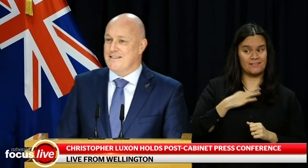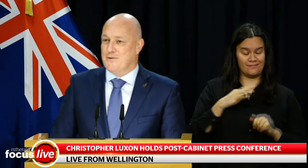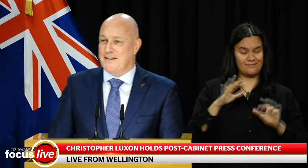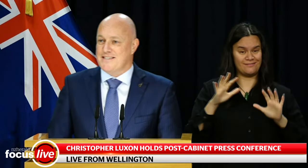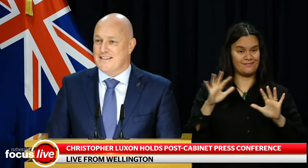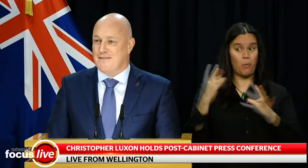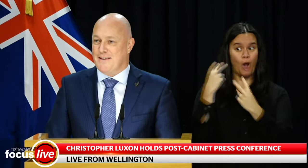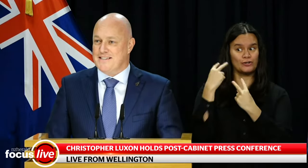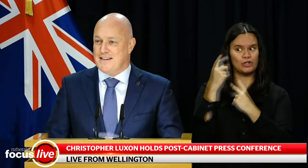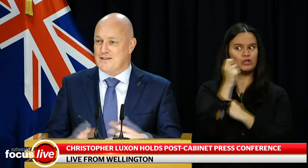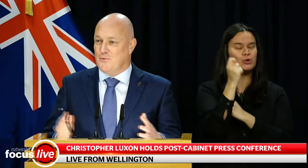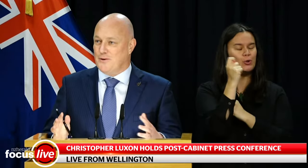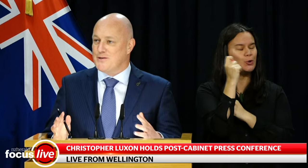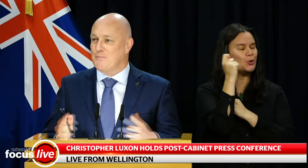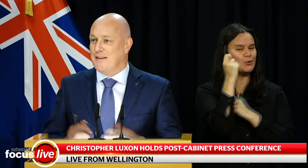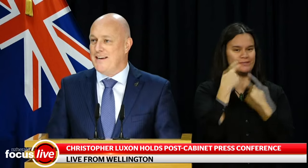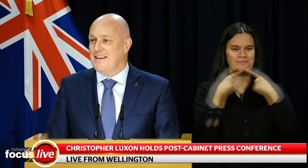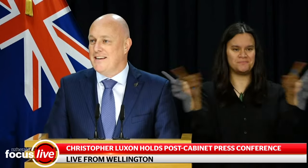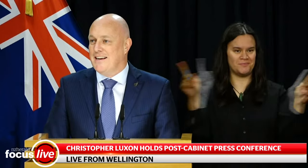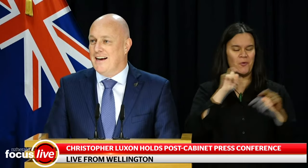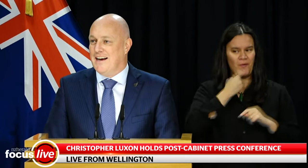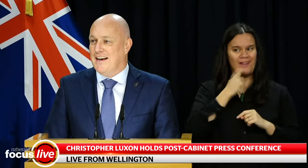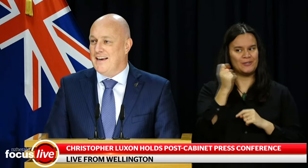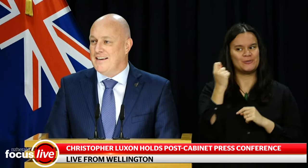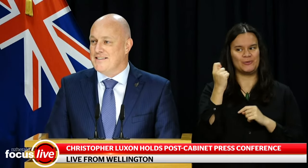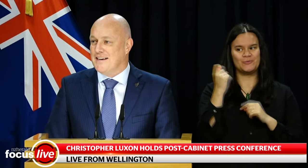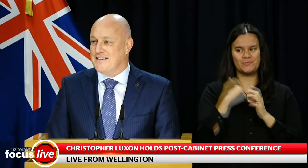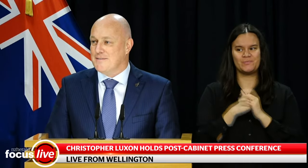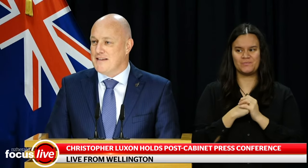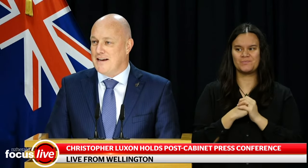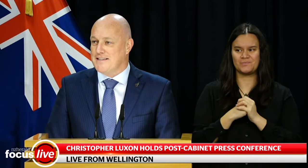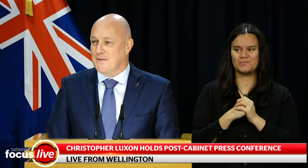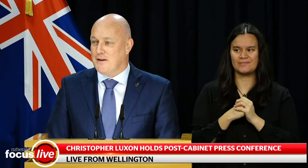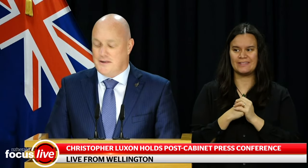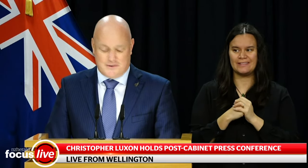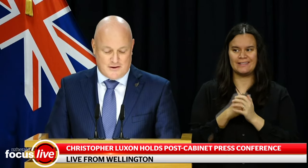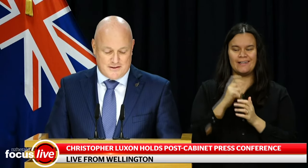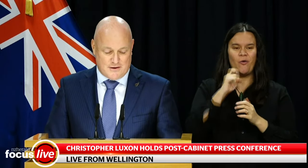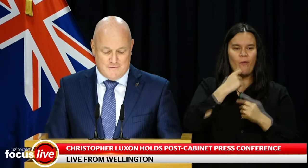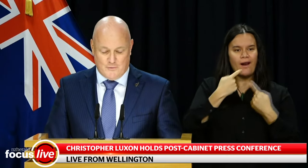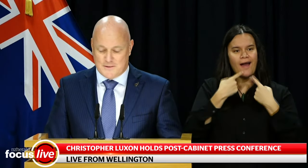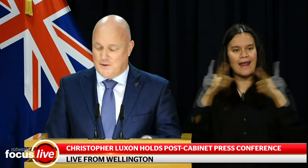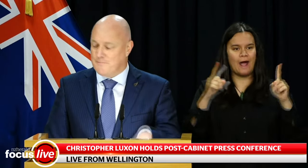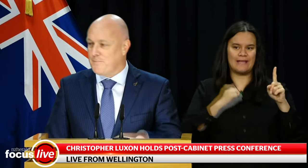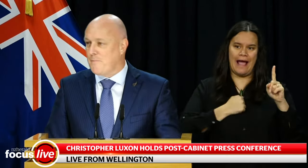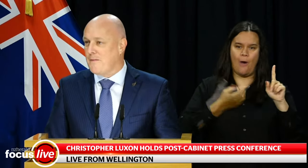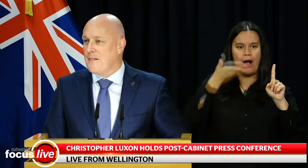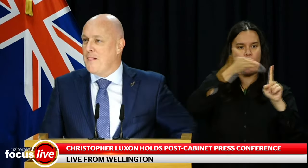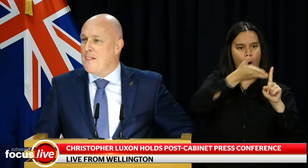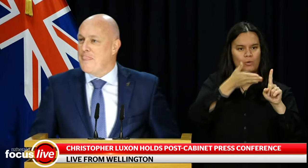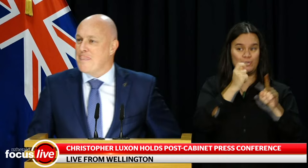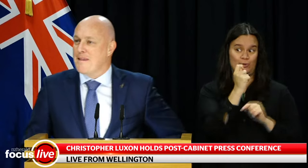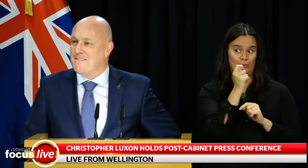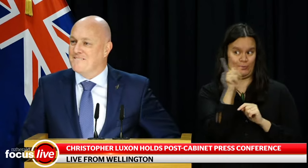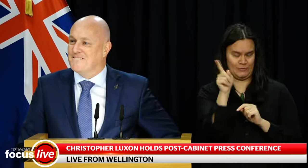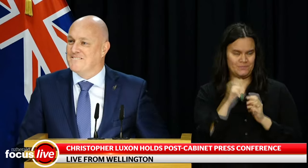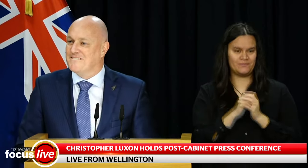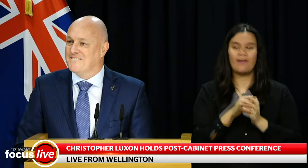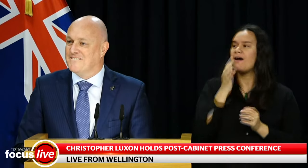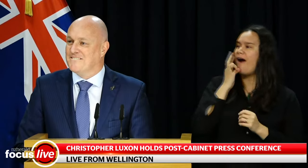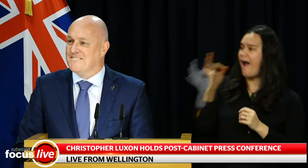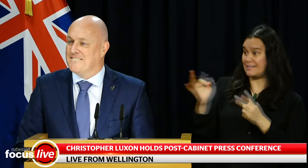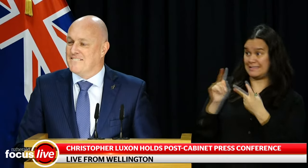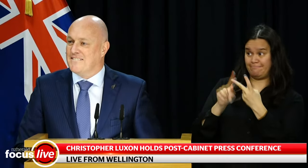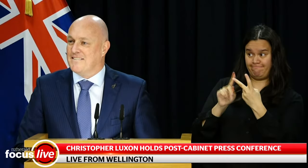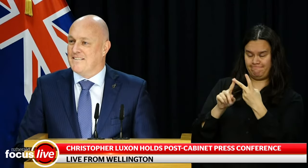more days, and you'll actually see a fantastic quarter two plan and some targets that we're going to try and strive for as well. Okay. Well, I'll move on to my second issue, and